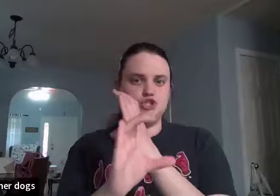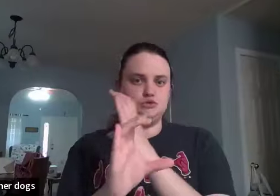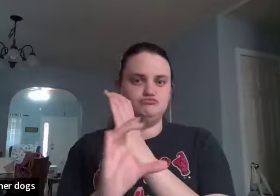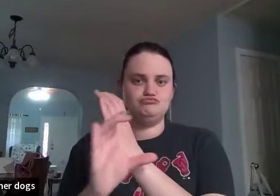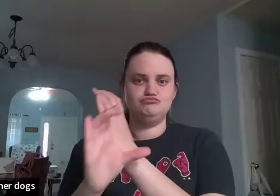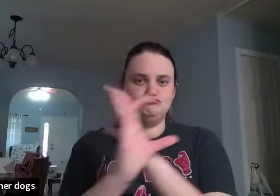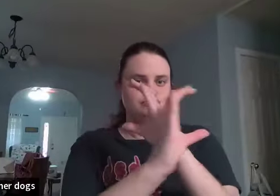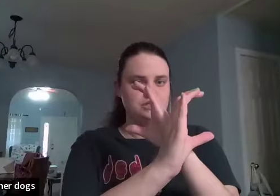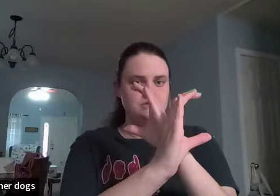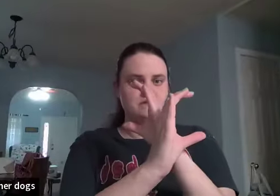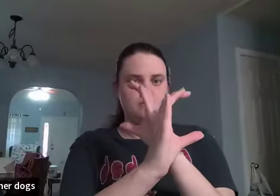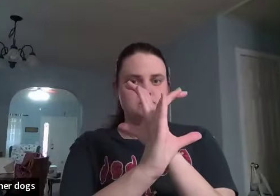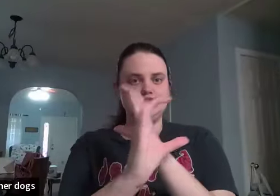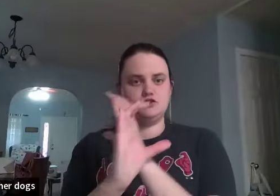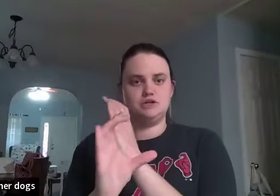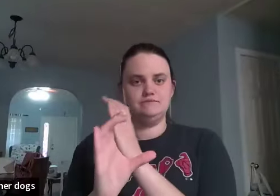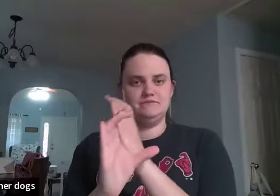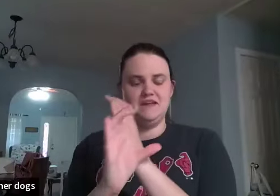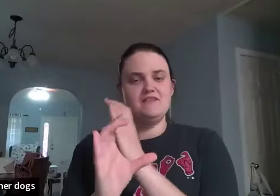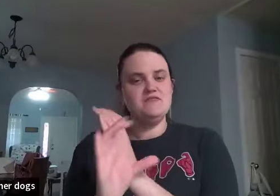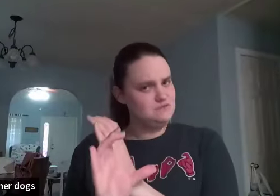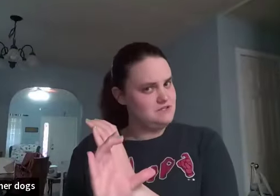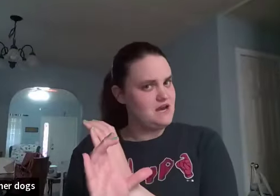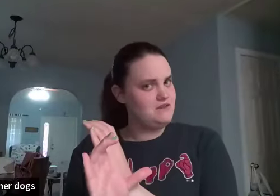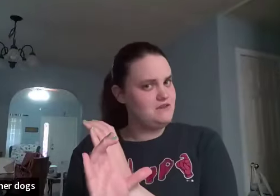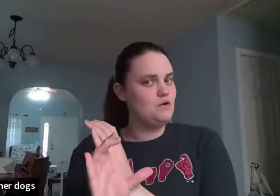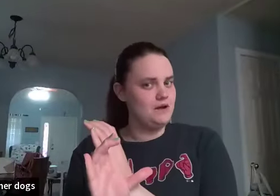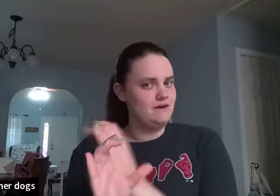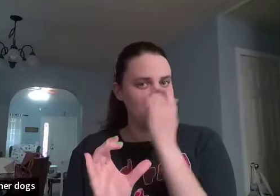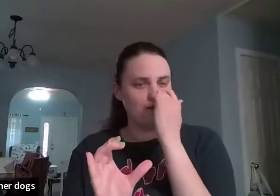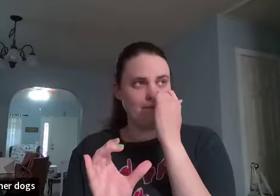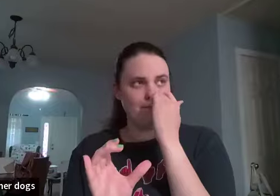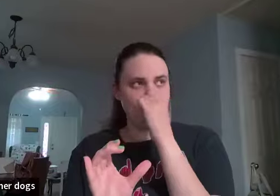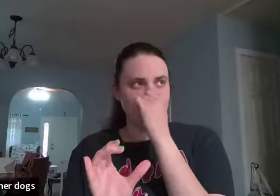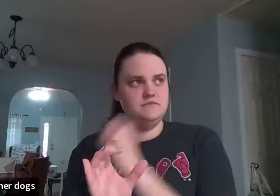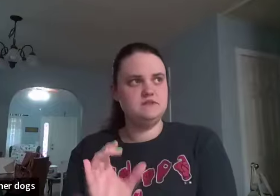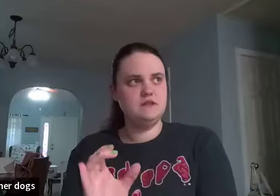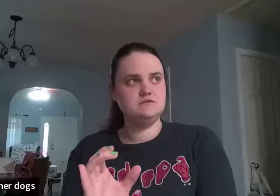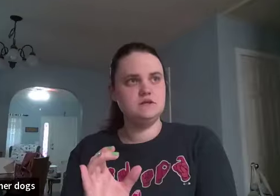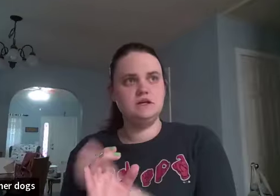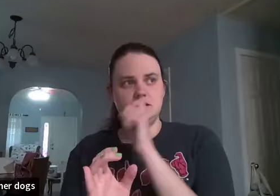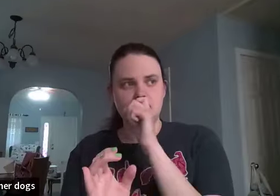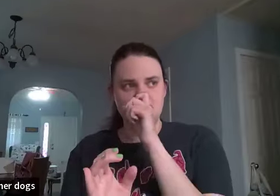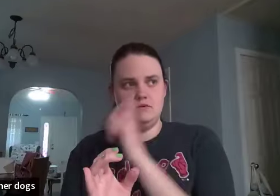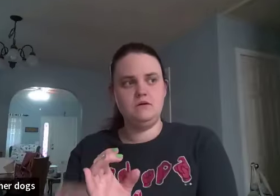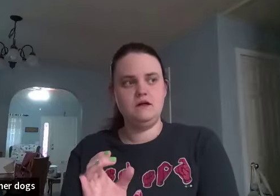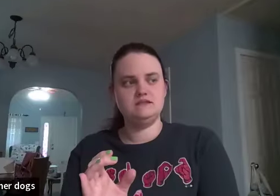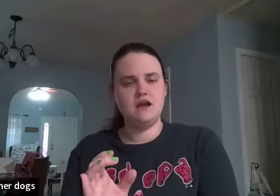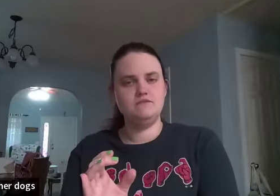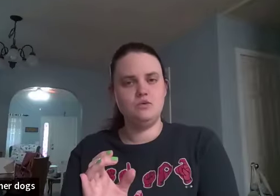chill, chill, like they cross each other, chill. This one's kind of a newer one. This one, I know it's kind of more